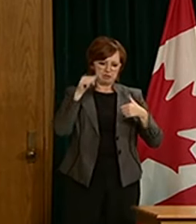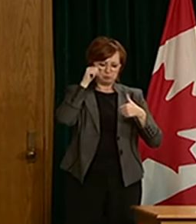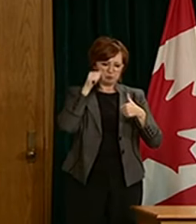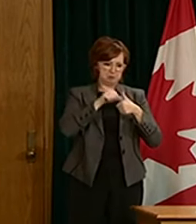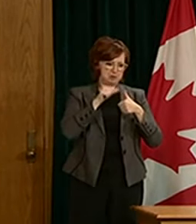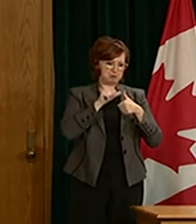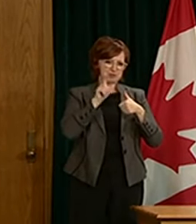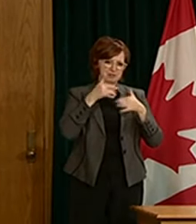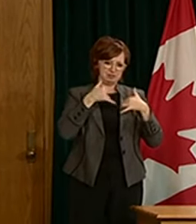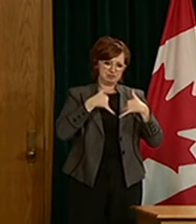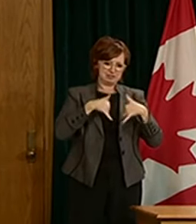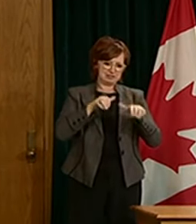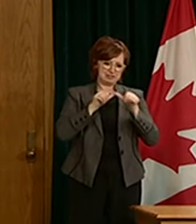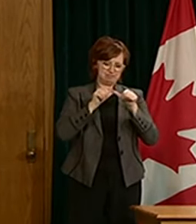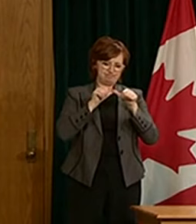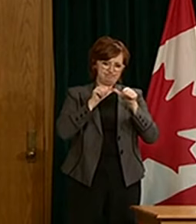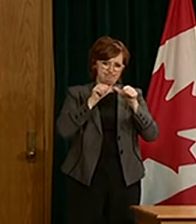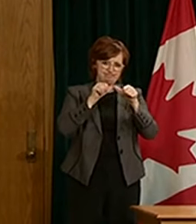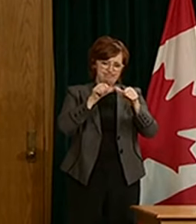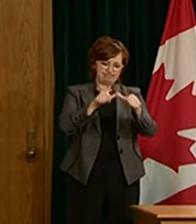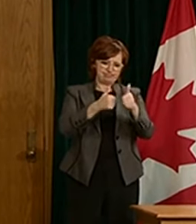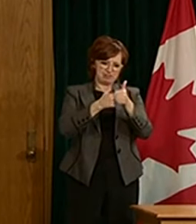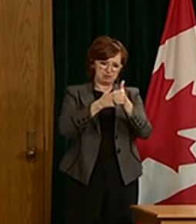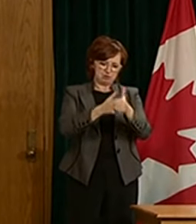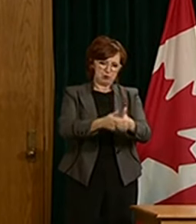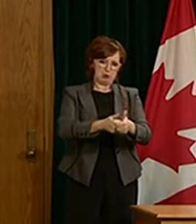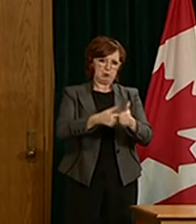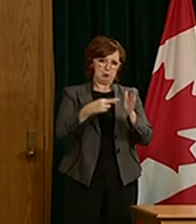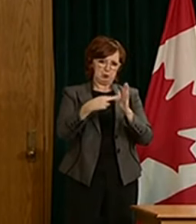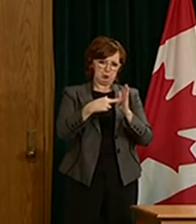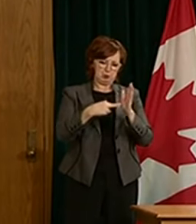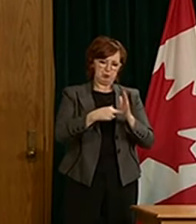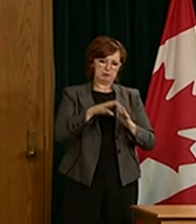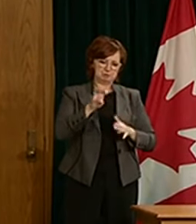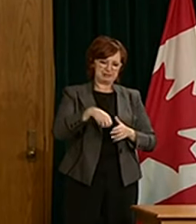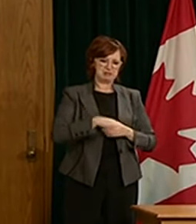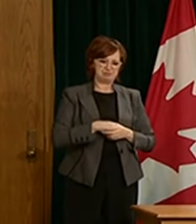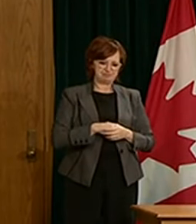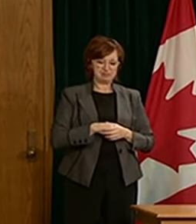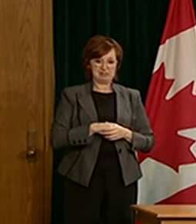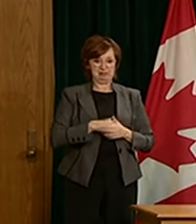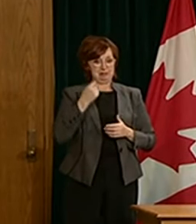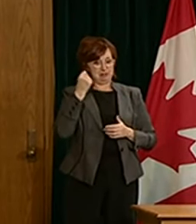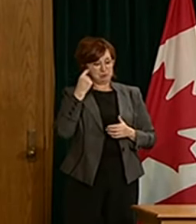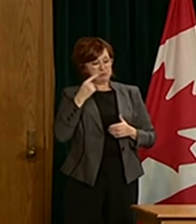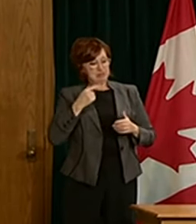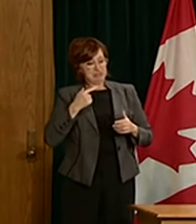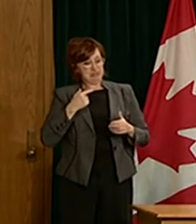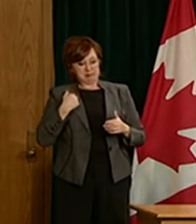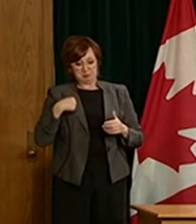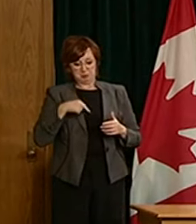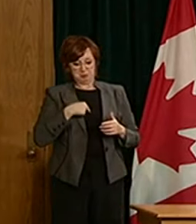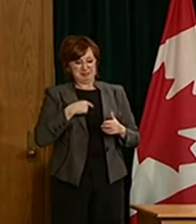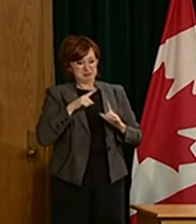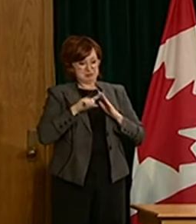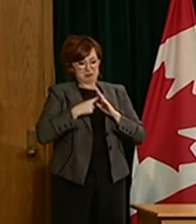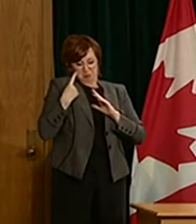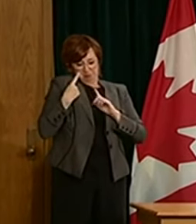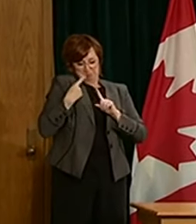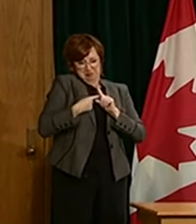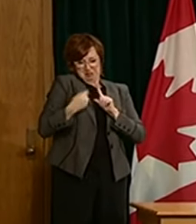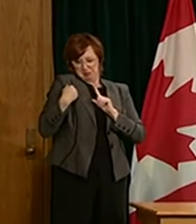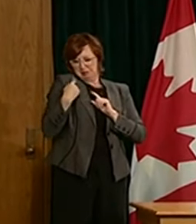effective. We know Saskatchewan is early on in its path and response to COVID-19. We need to